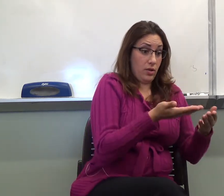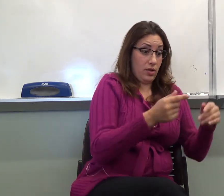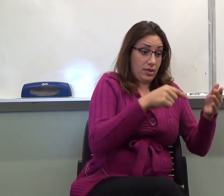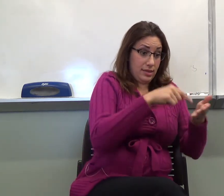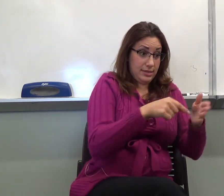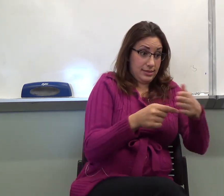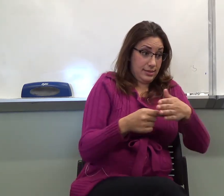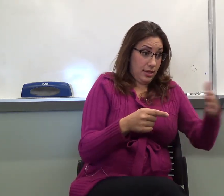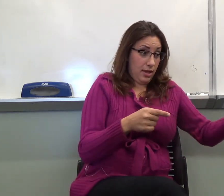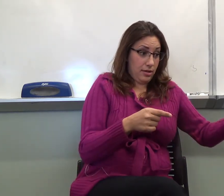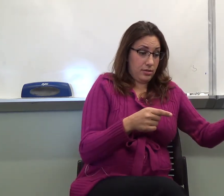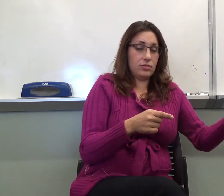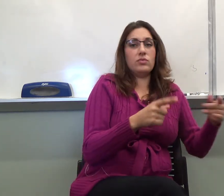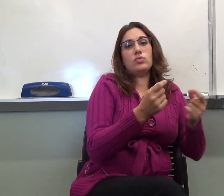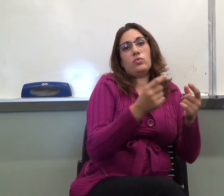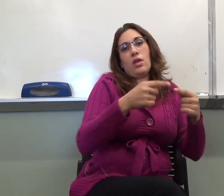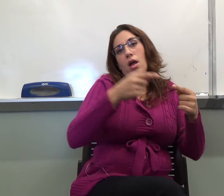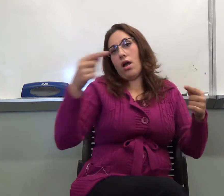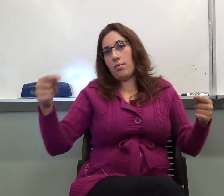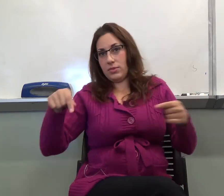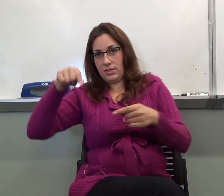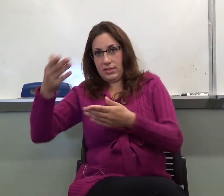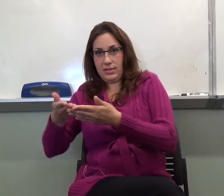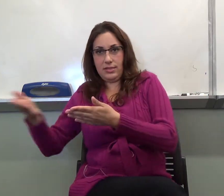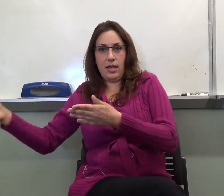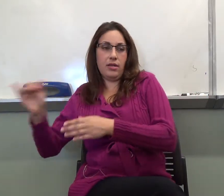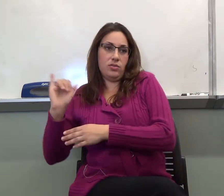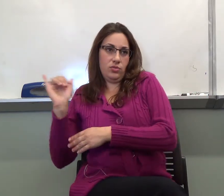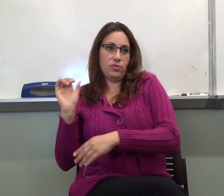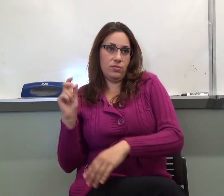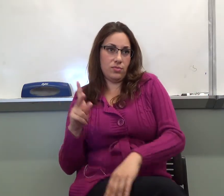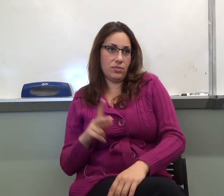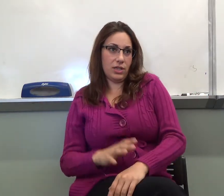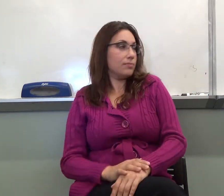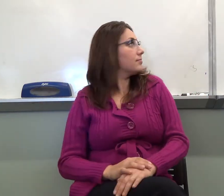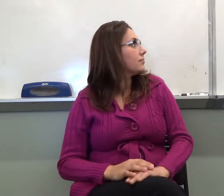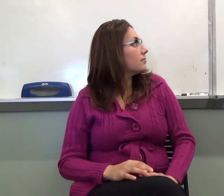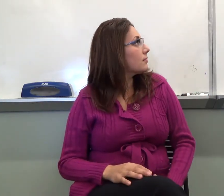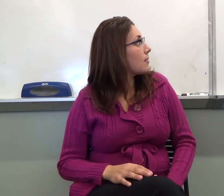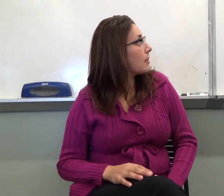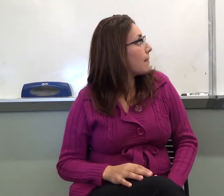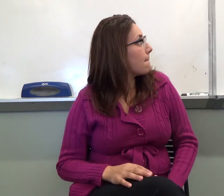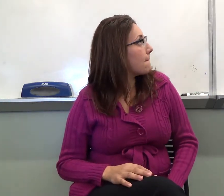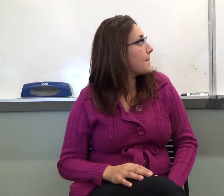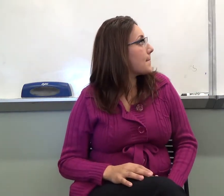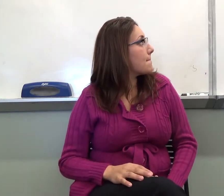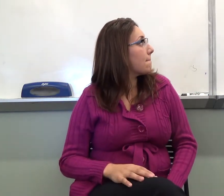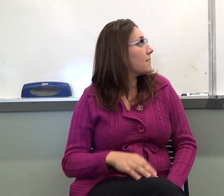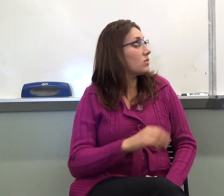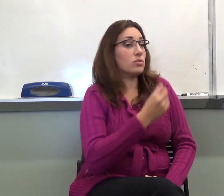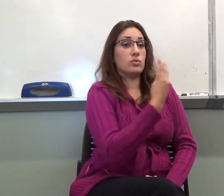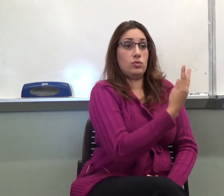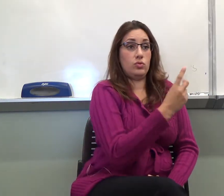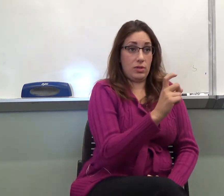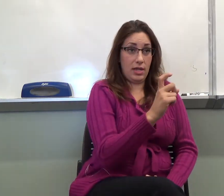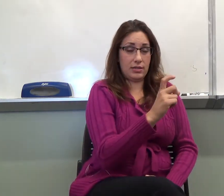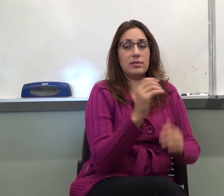Okay, this goes to 0. Here's a 2x equals 18, because you have to add 3 to both sides,